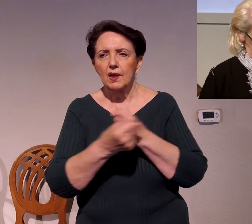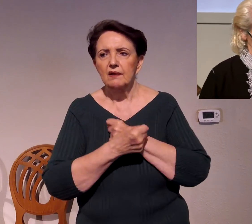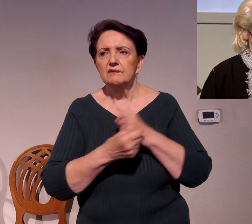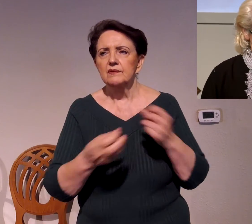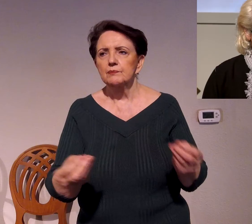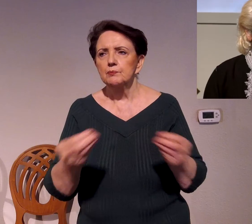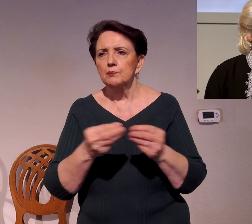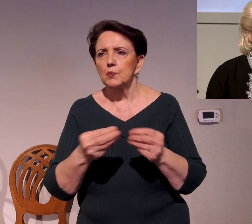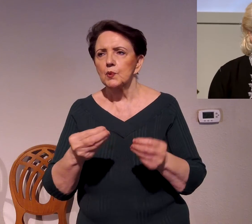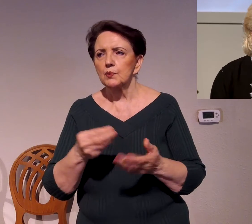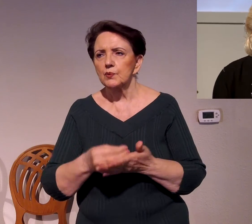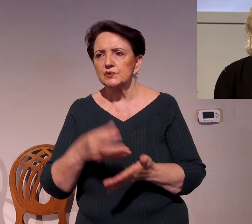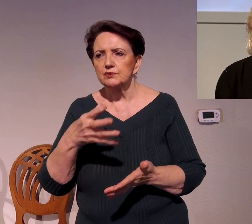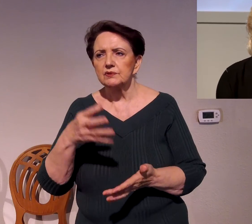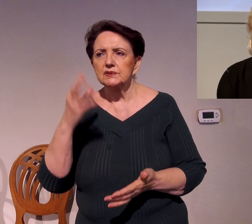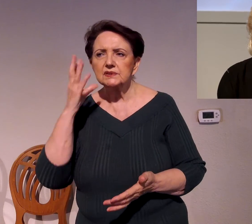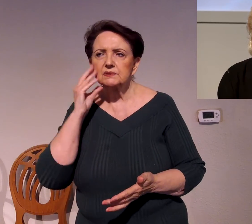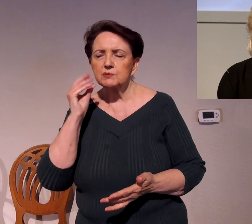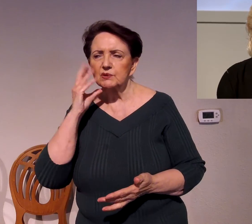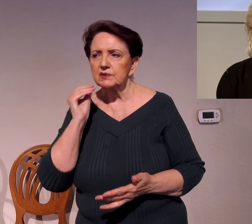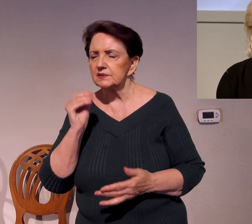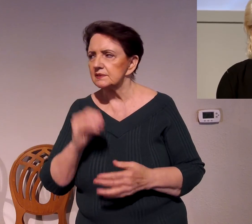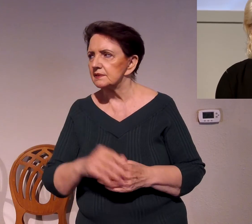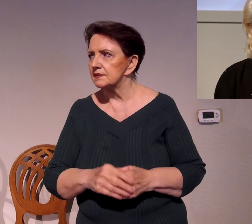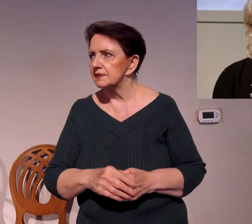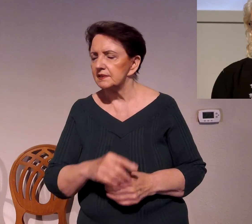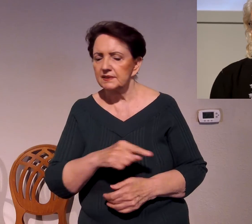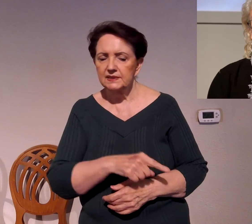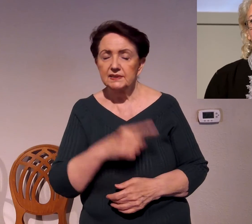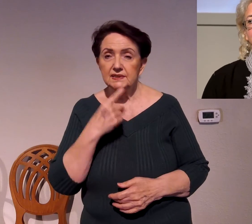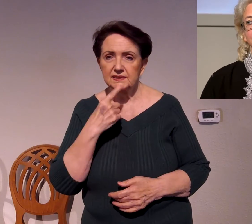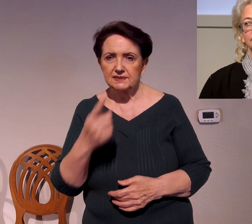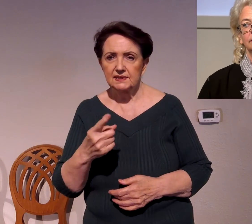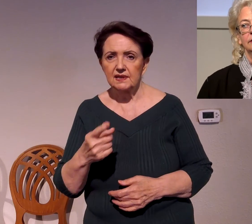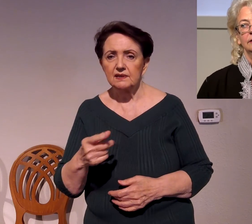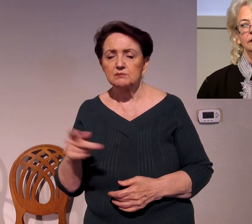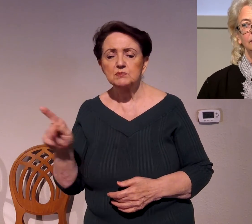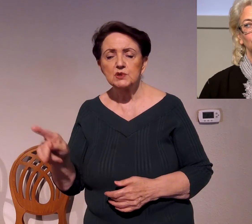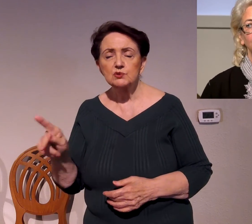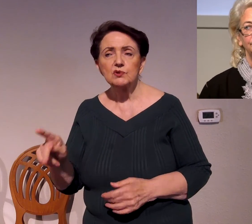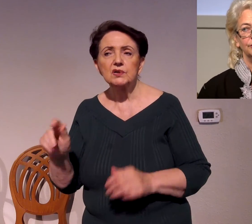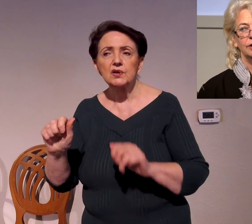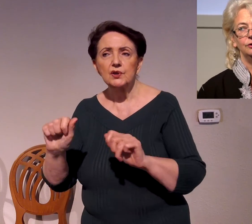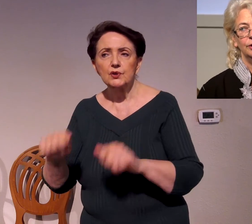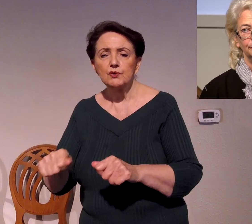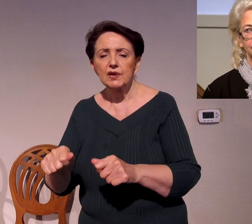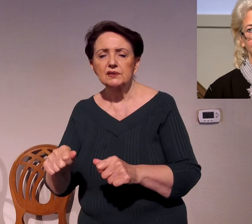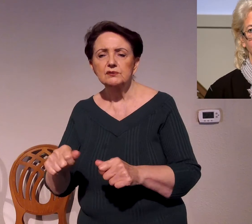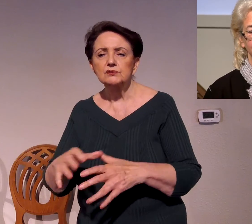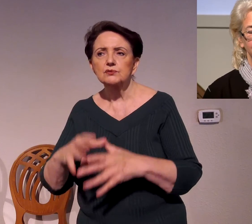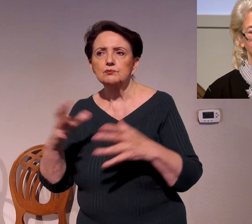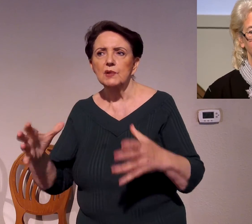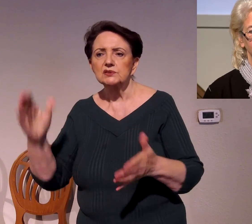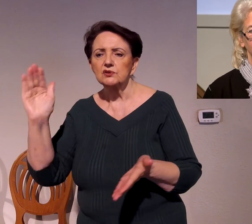He said this, Petra, you can do so much less in 1 year than you